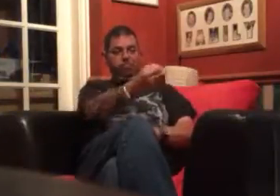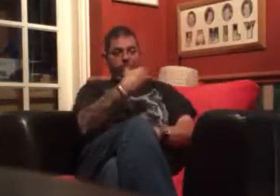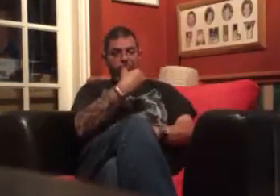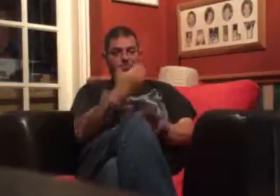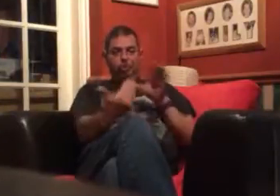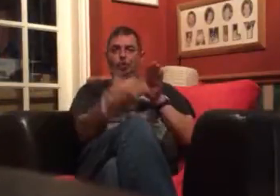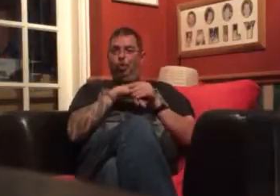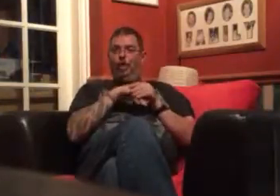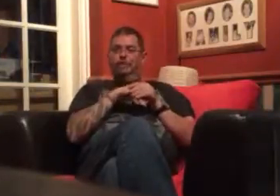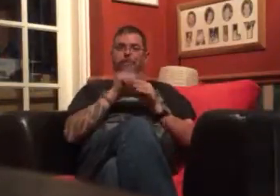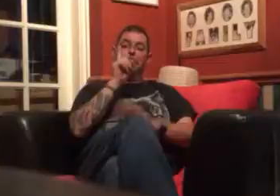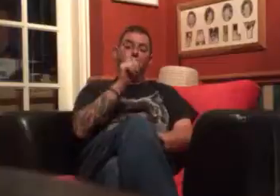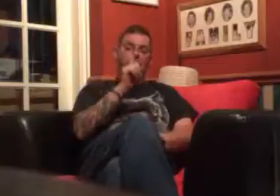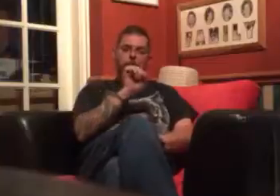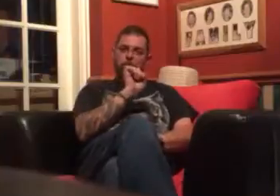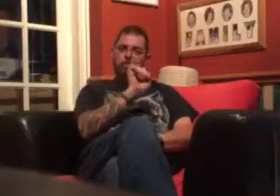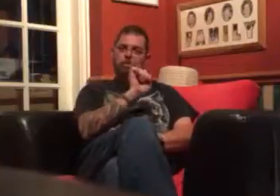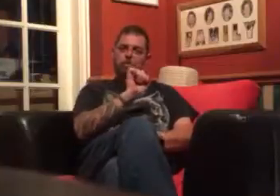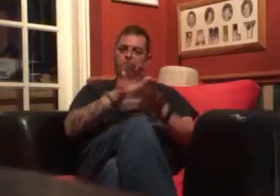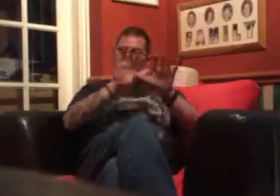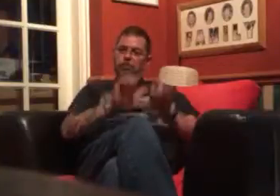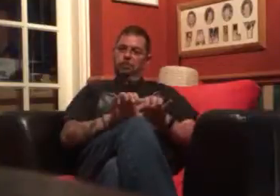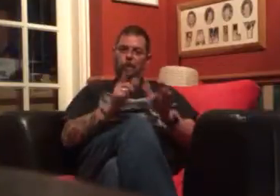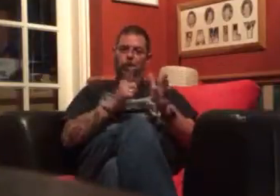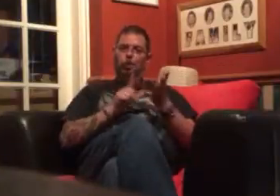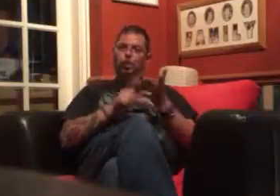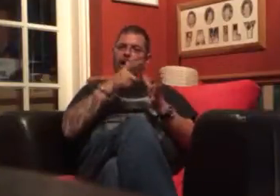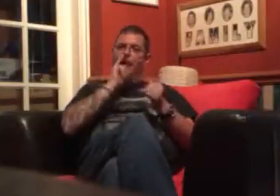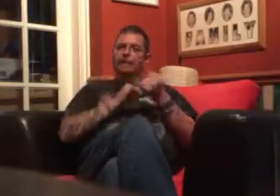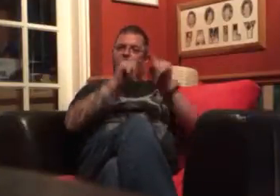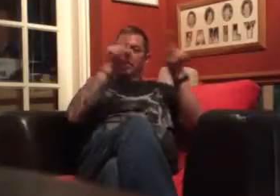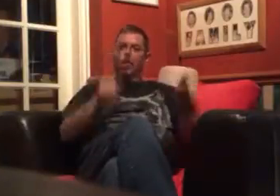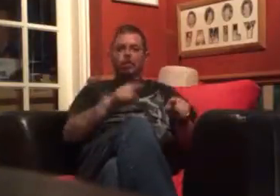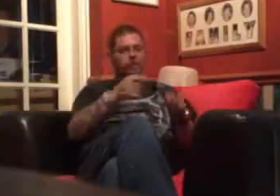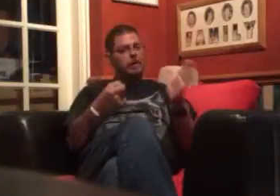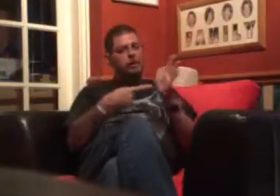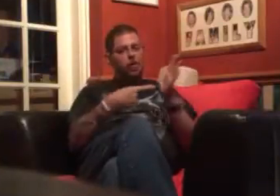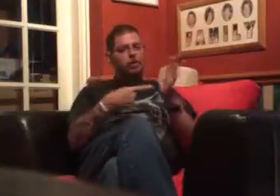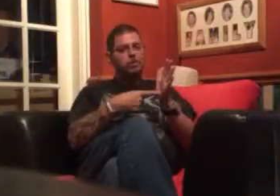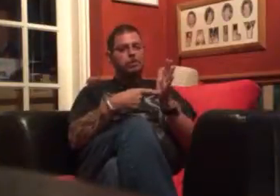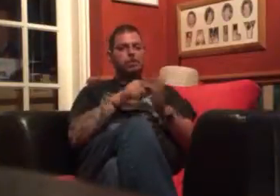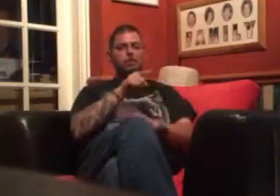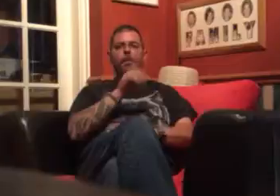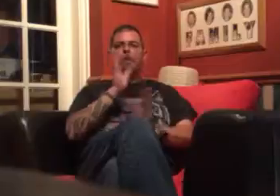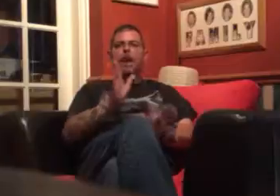They then complete their form on UCAS, make the request to join our university. But then the UCAS form is actually